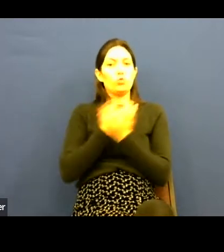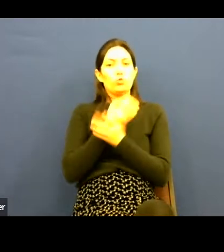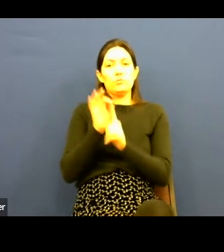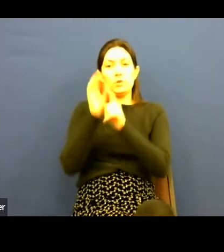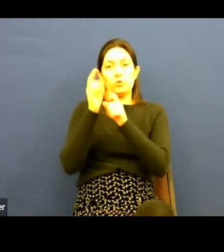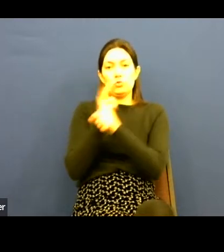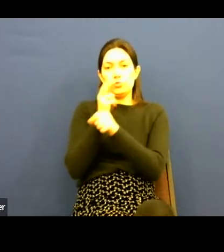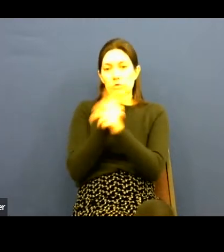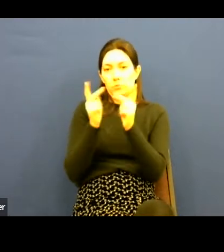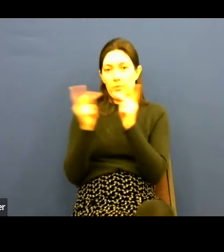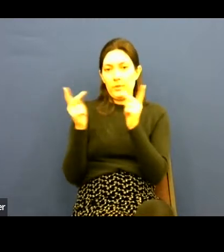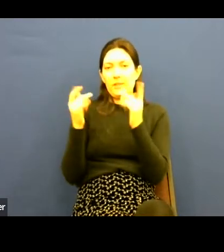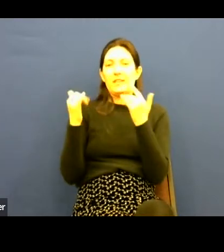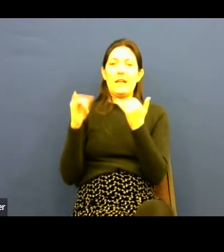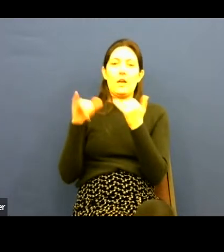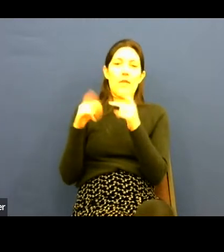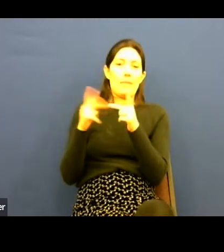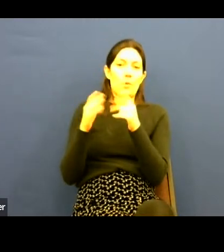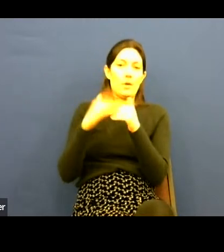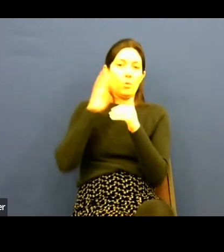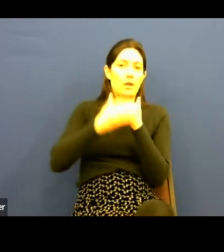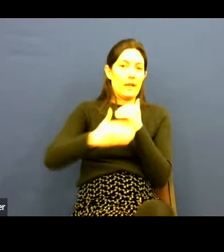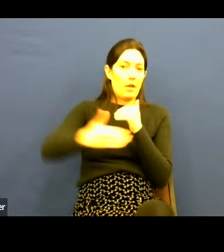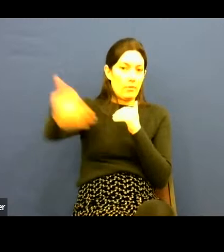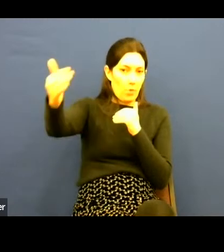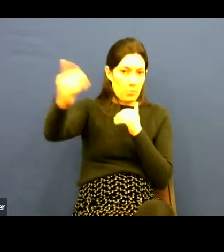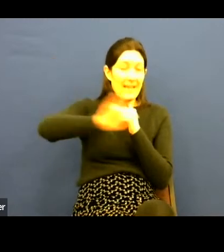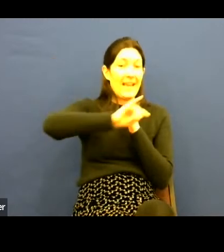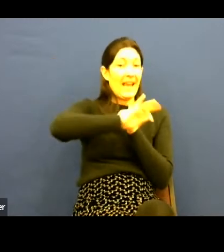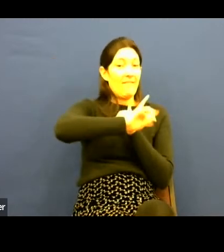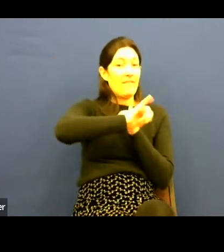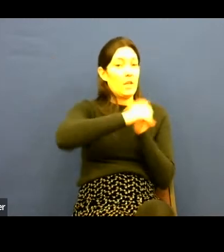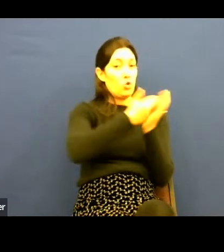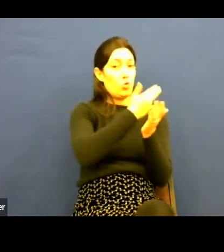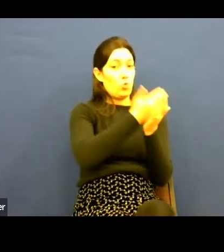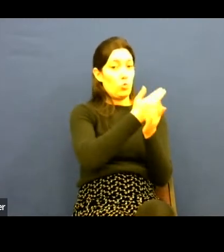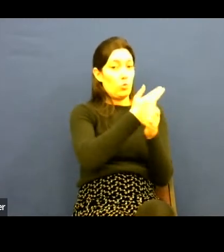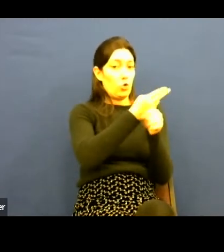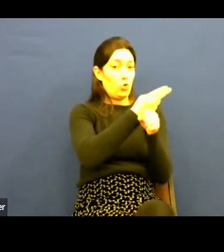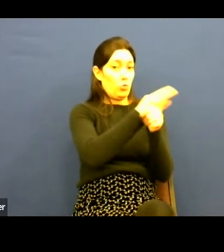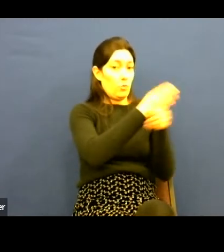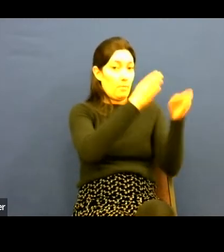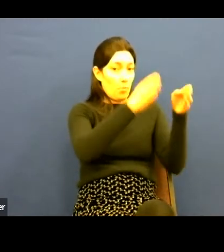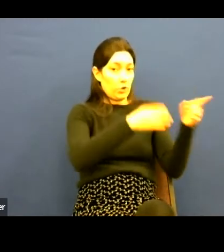the special use permit carries forward as long as the new use has